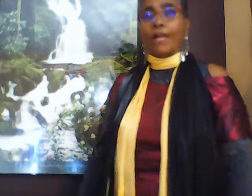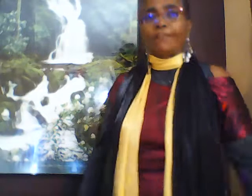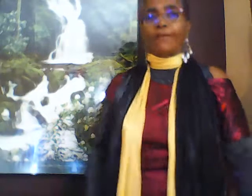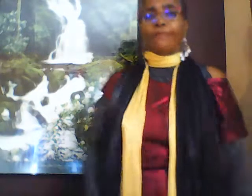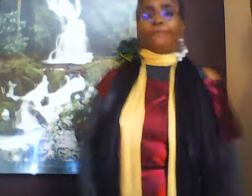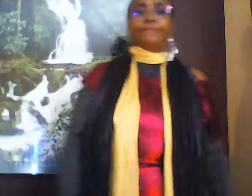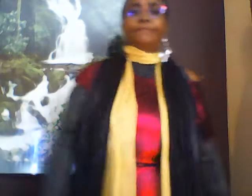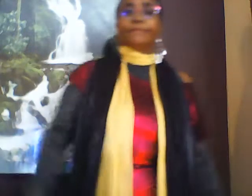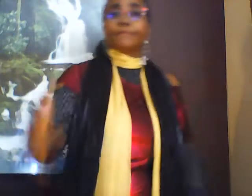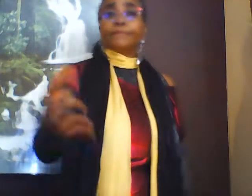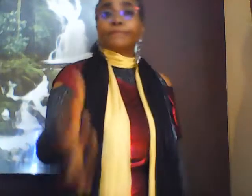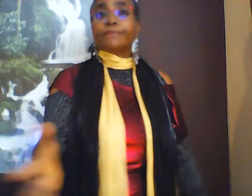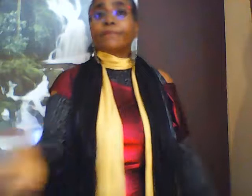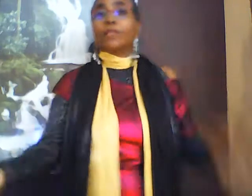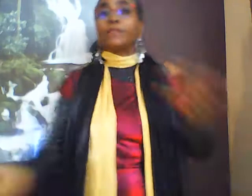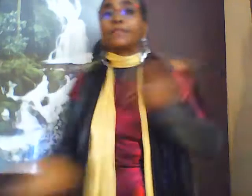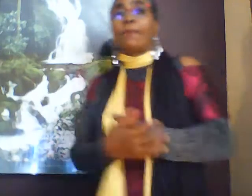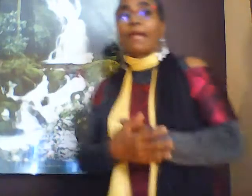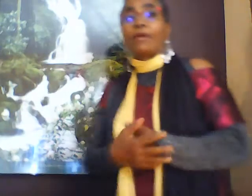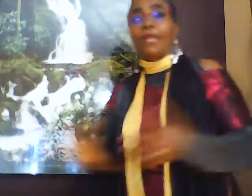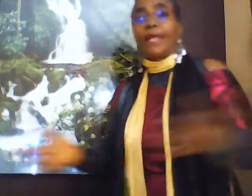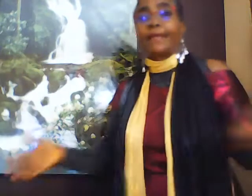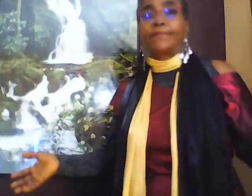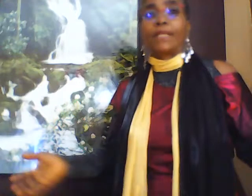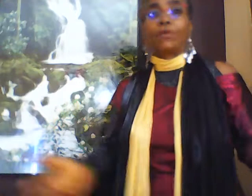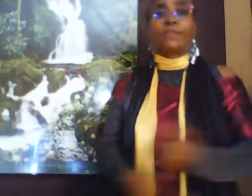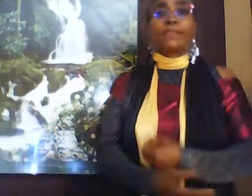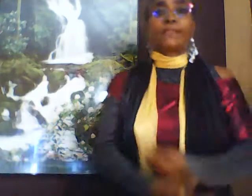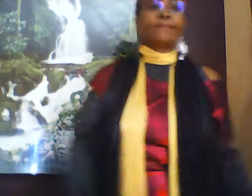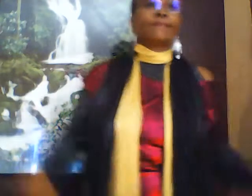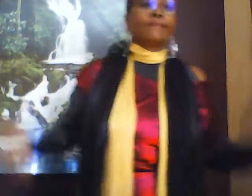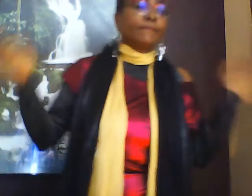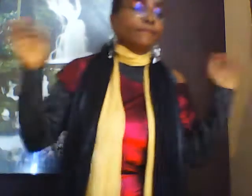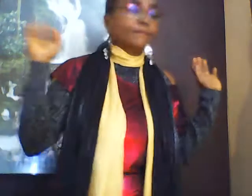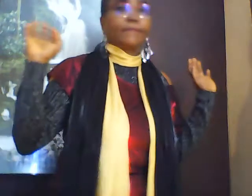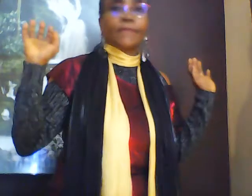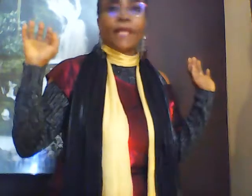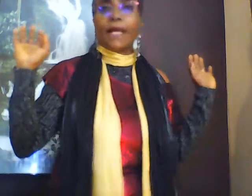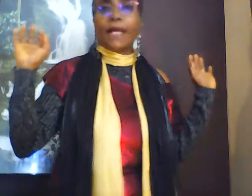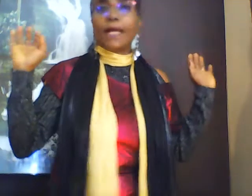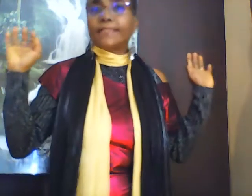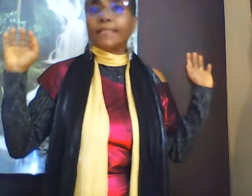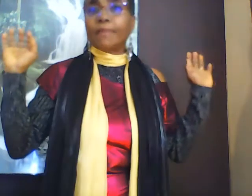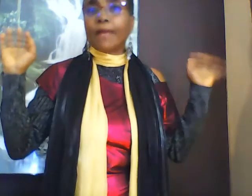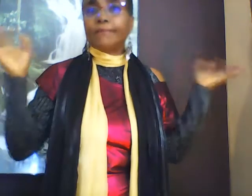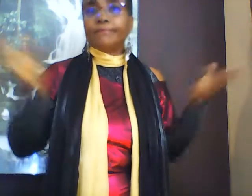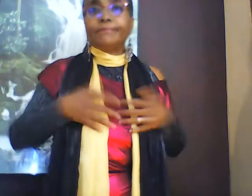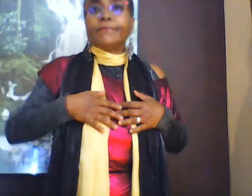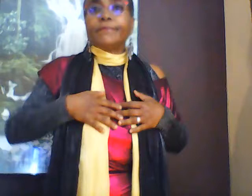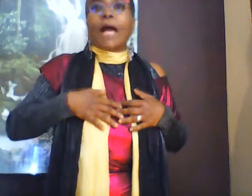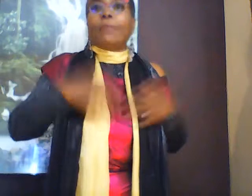failure. Ça va qu'à couler. Mécosis. Ah, ischémia.